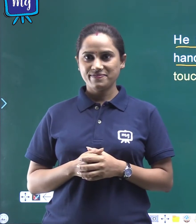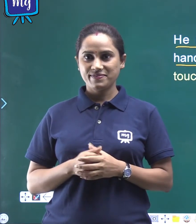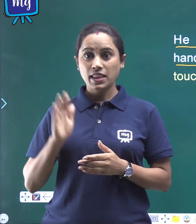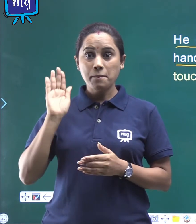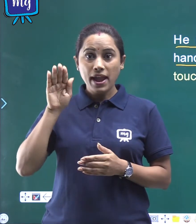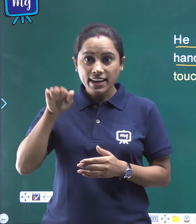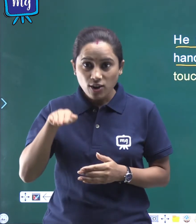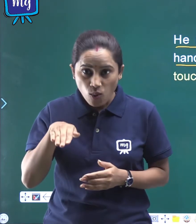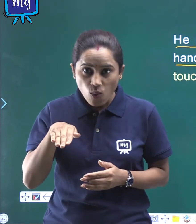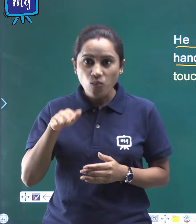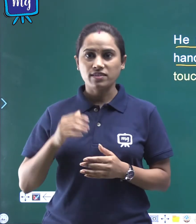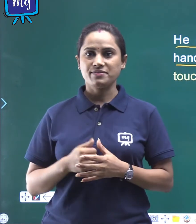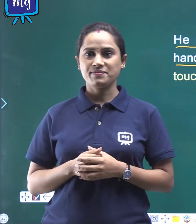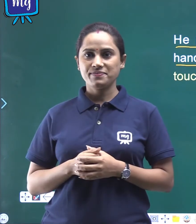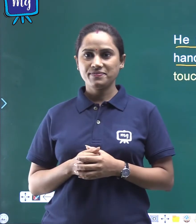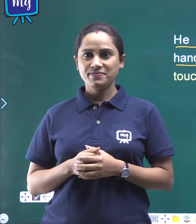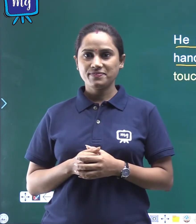bent low